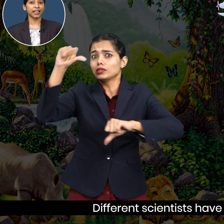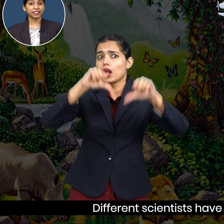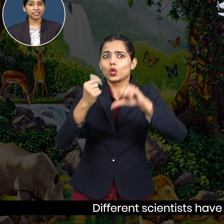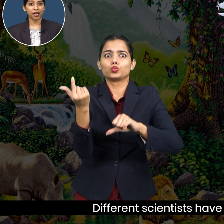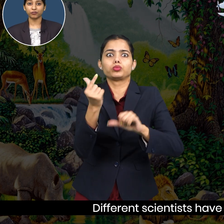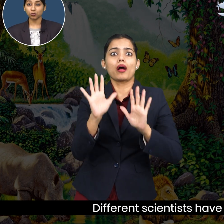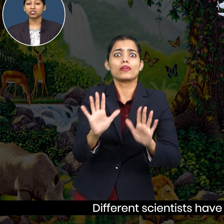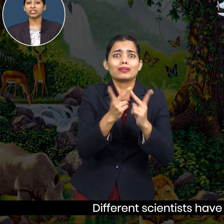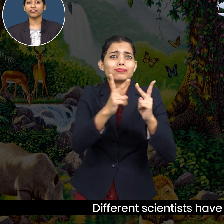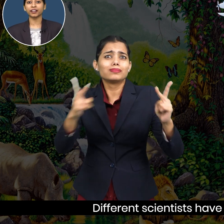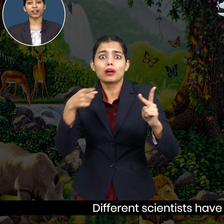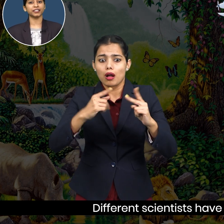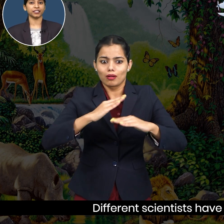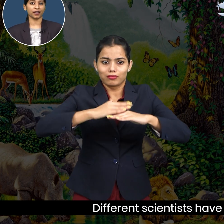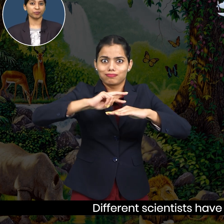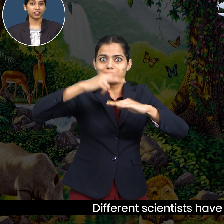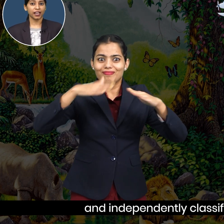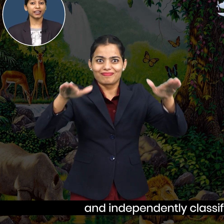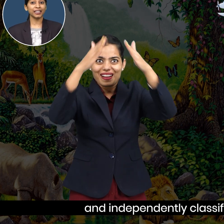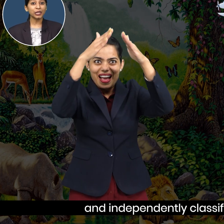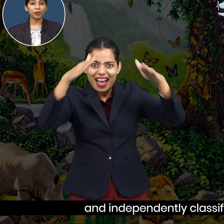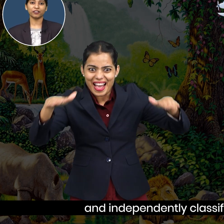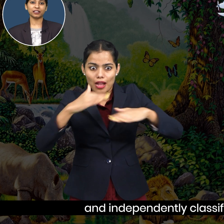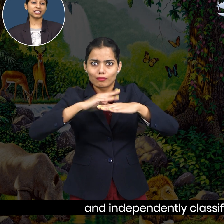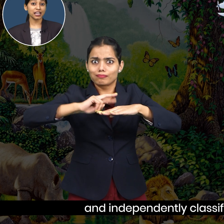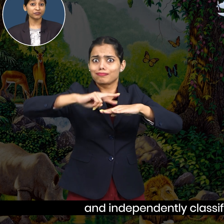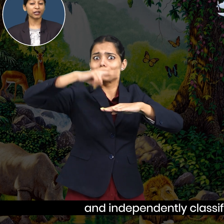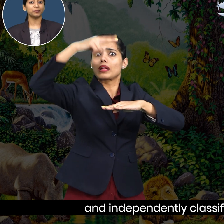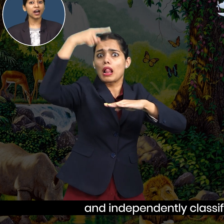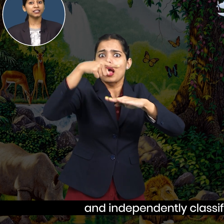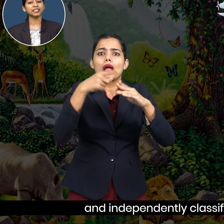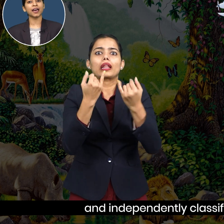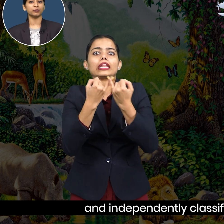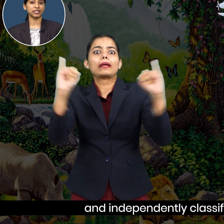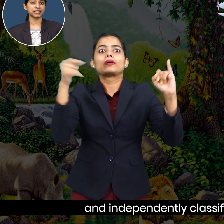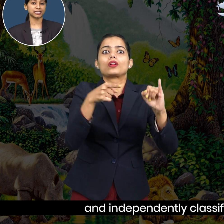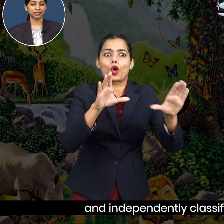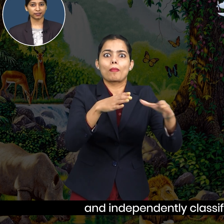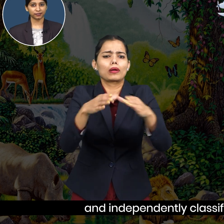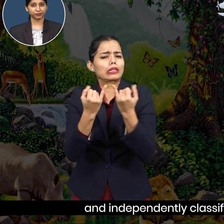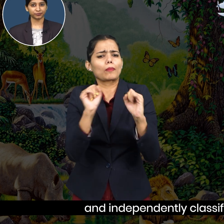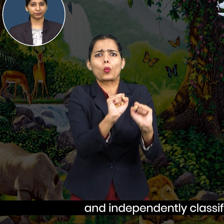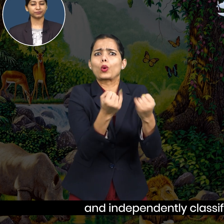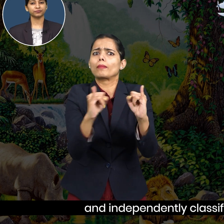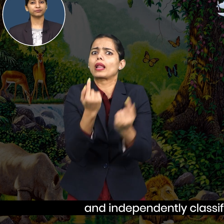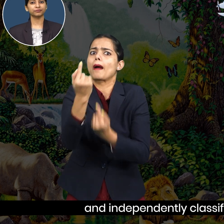Different scientists have used different criteria and independently classified plants and animals.